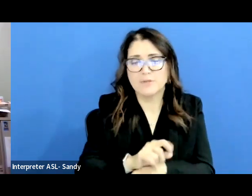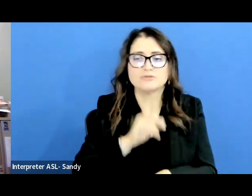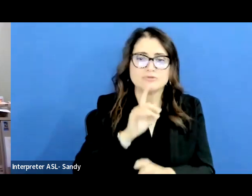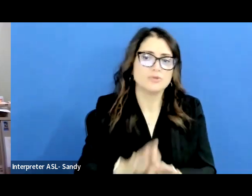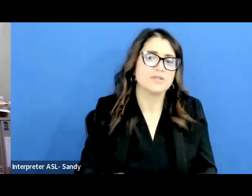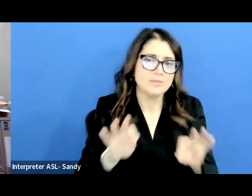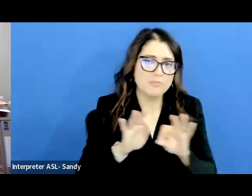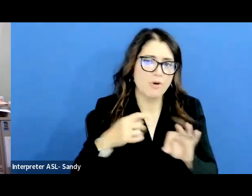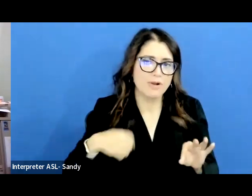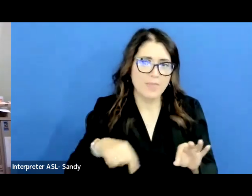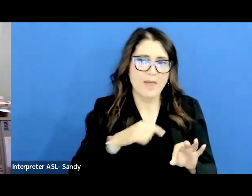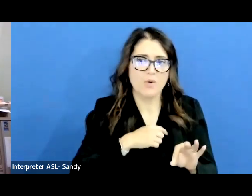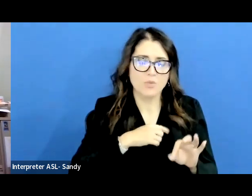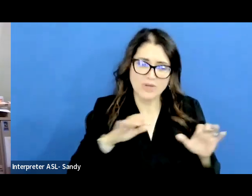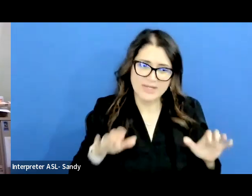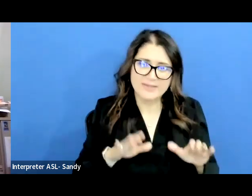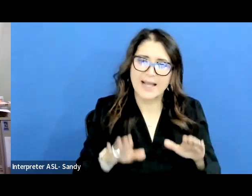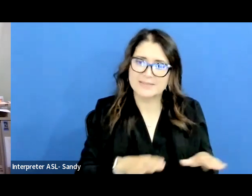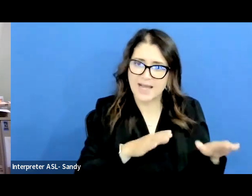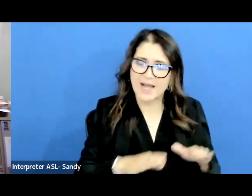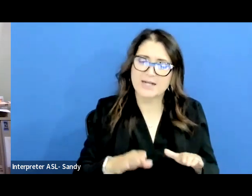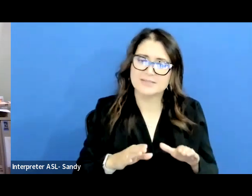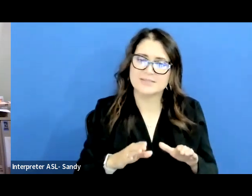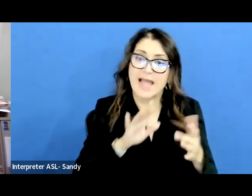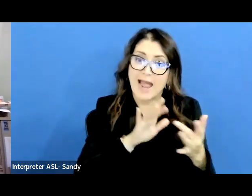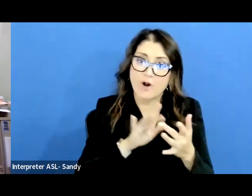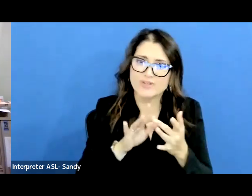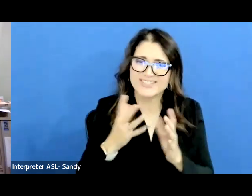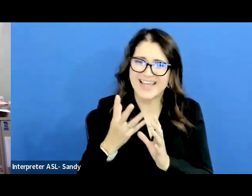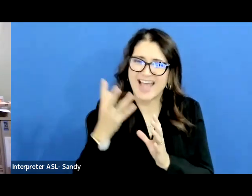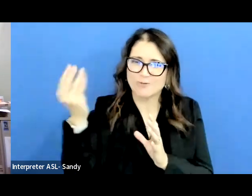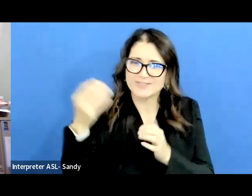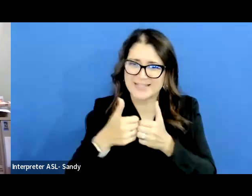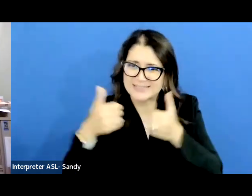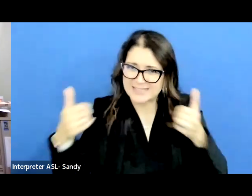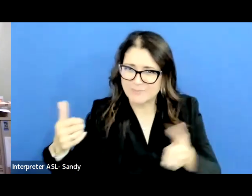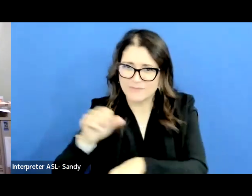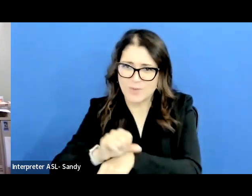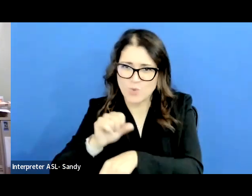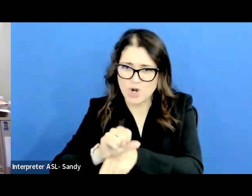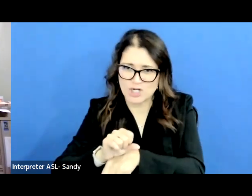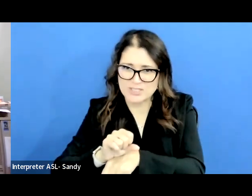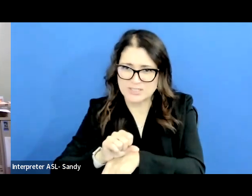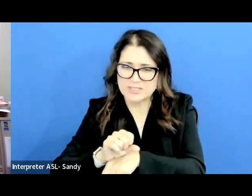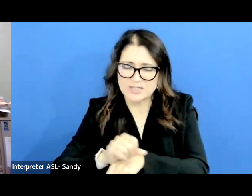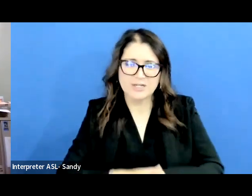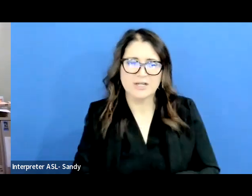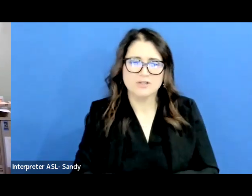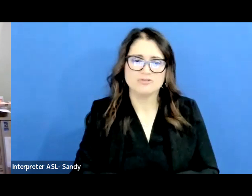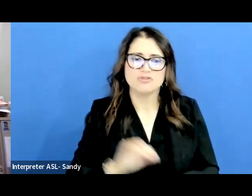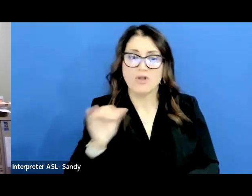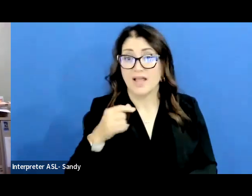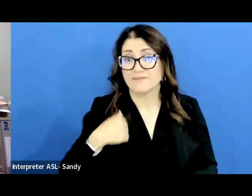we're conducting outreach with people outside of the work setting. In that case, like for us in AgriAbility, a lot of times we might develop